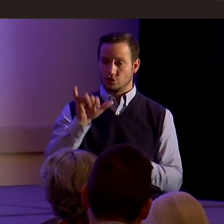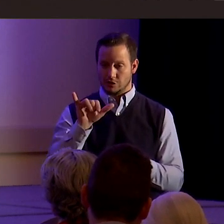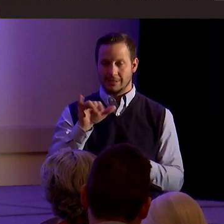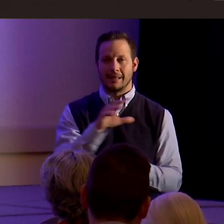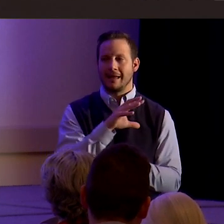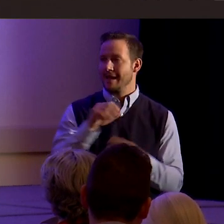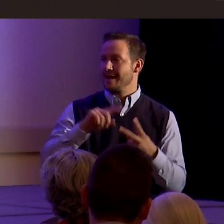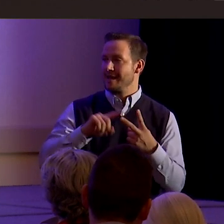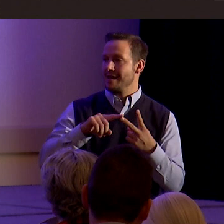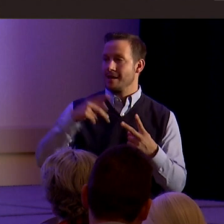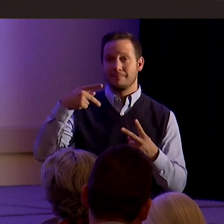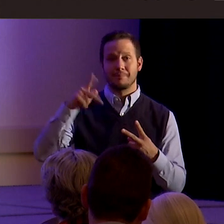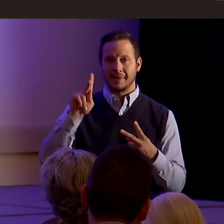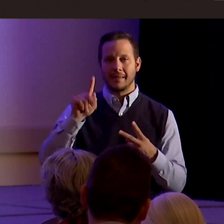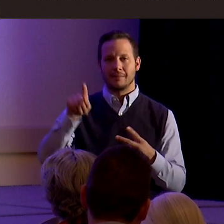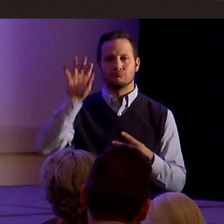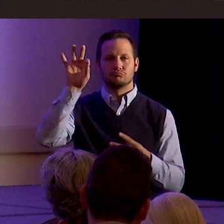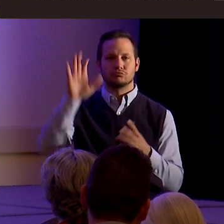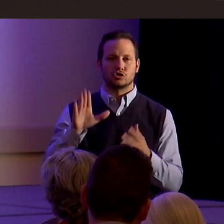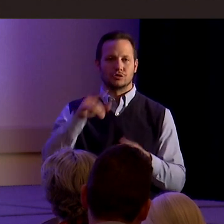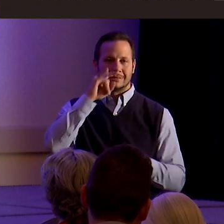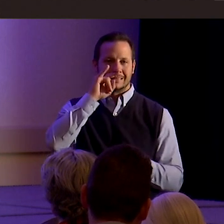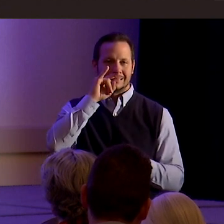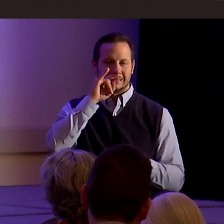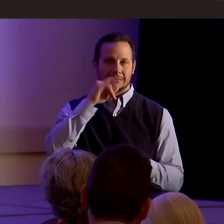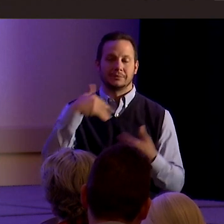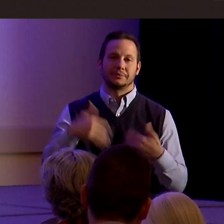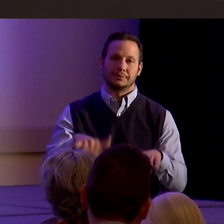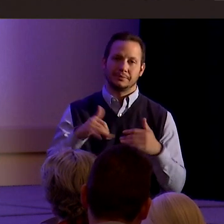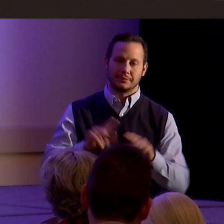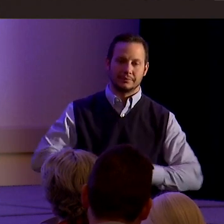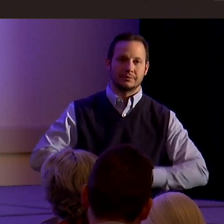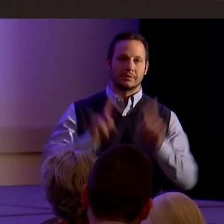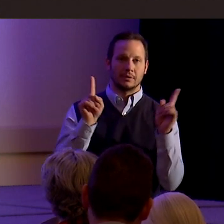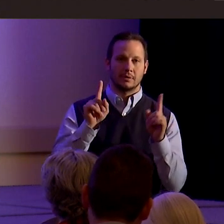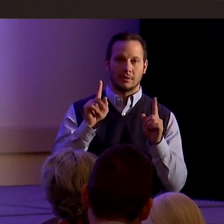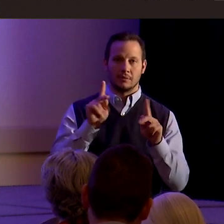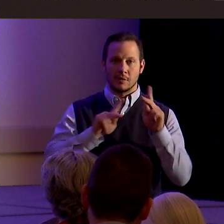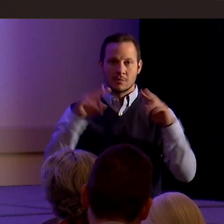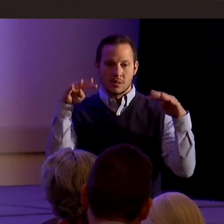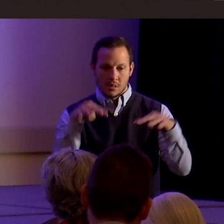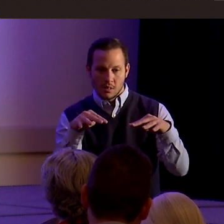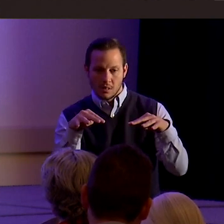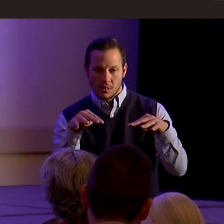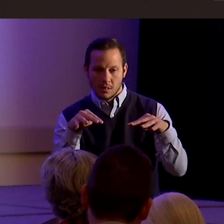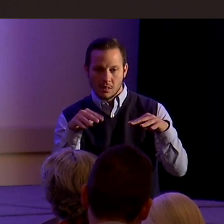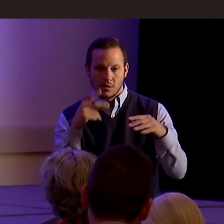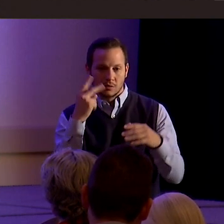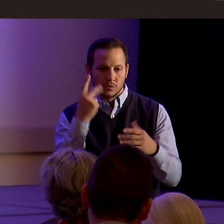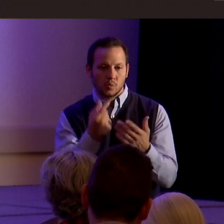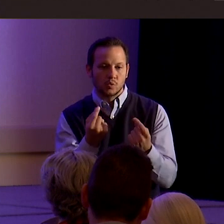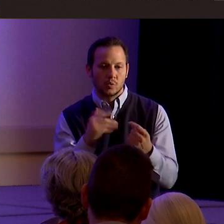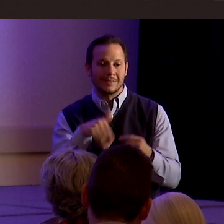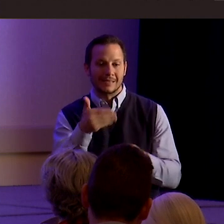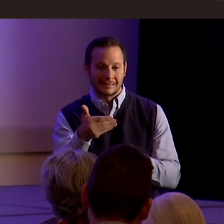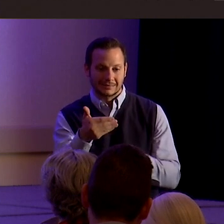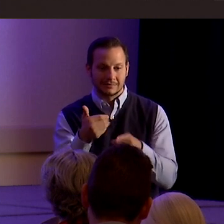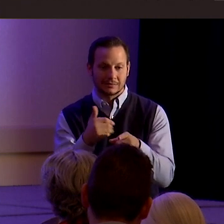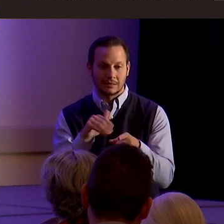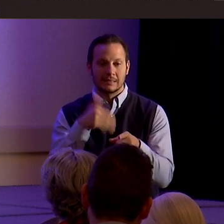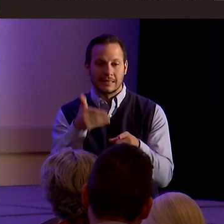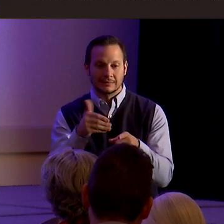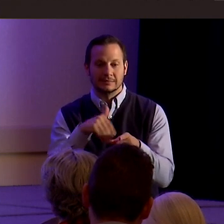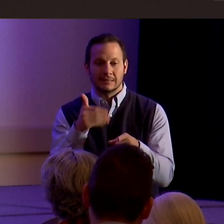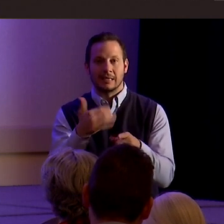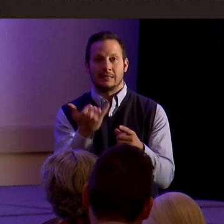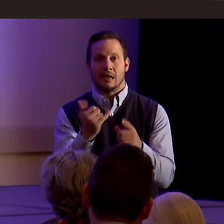unique thing when you're constantly on display in the fishbowl and everyone in the congregation is waiting to see what you do to screw up next, and then you turn up being an atheist. That's a